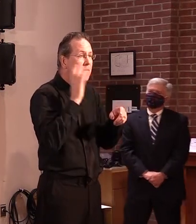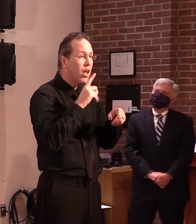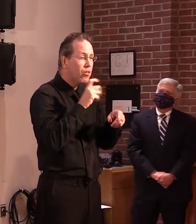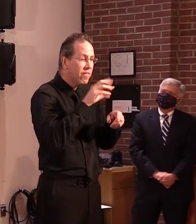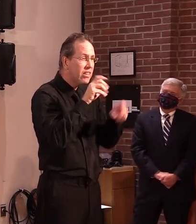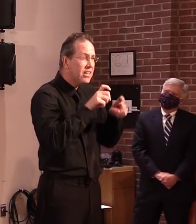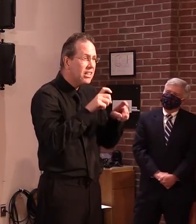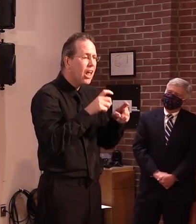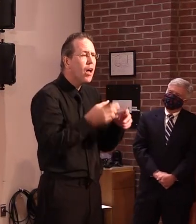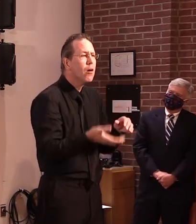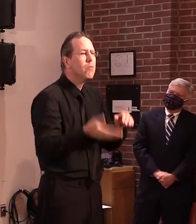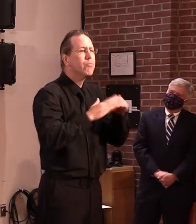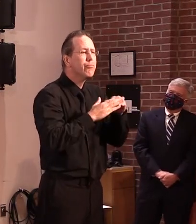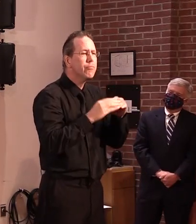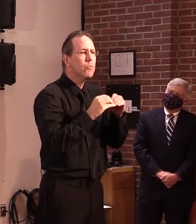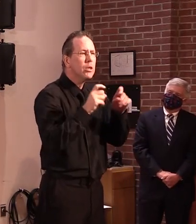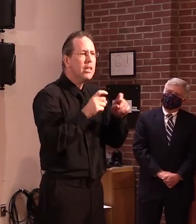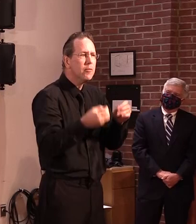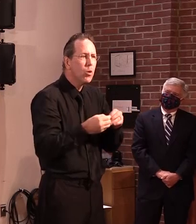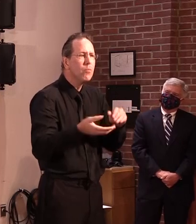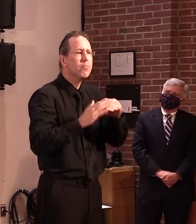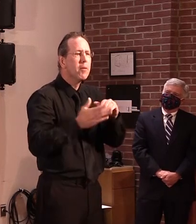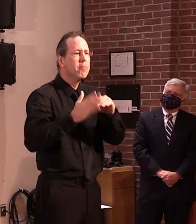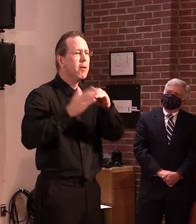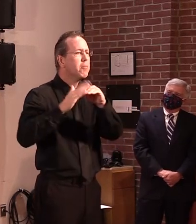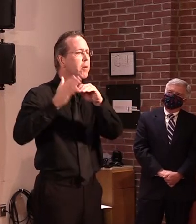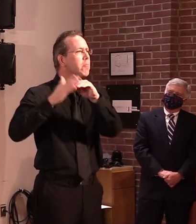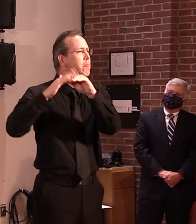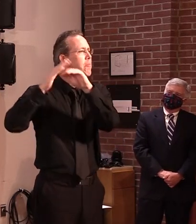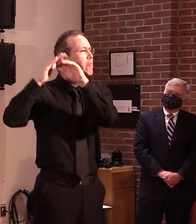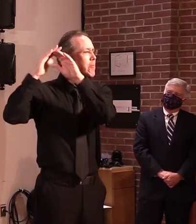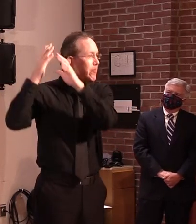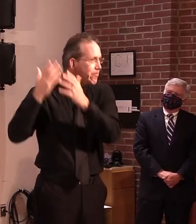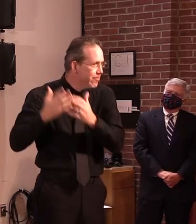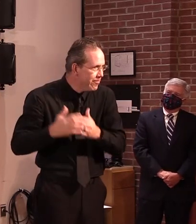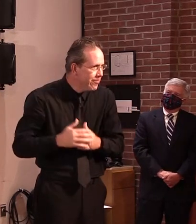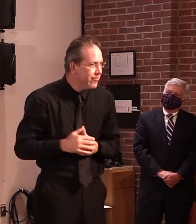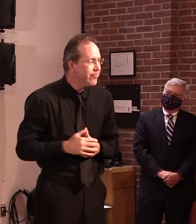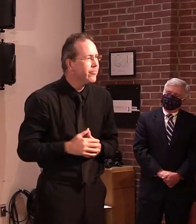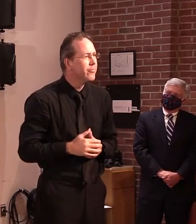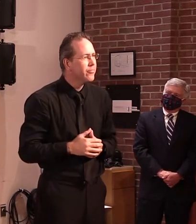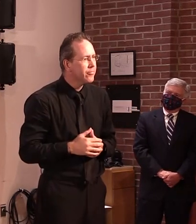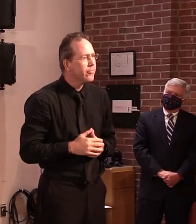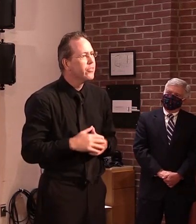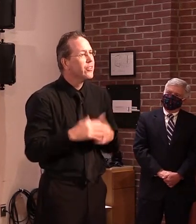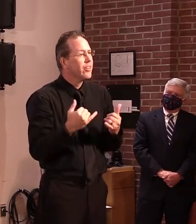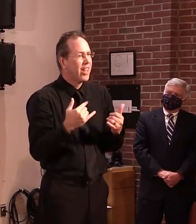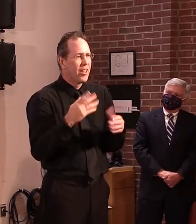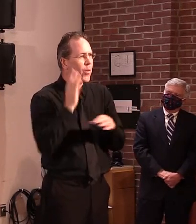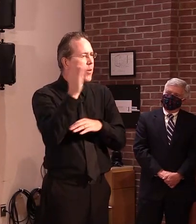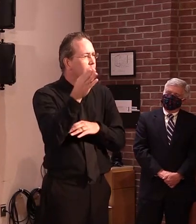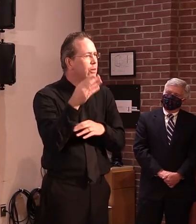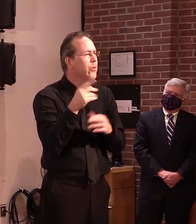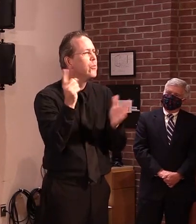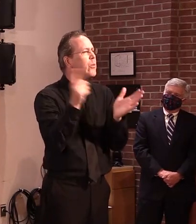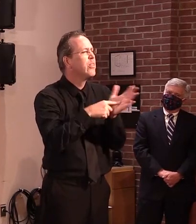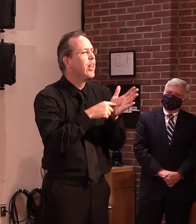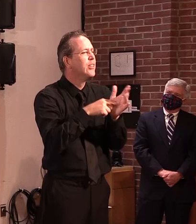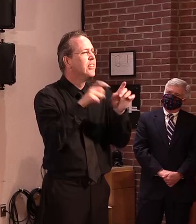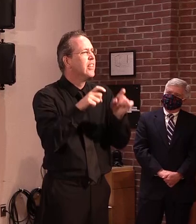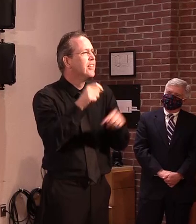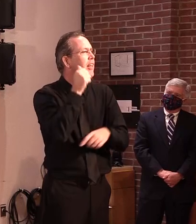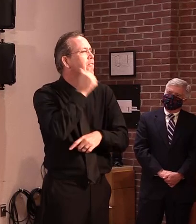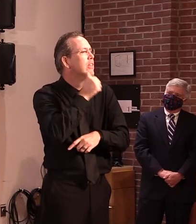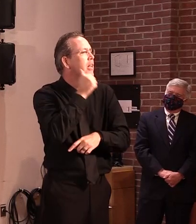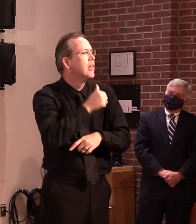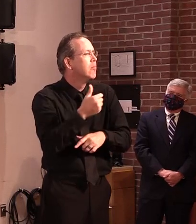we had set, and we got past that. And now we're doing so far above 1,000 tests a day, so it's